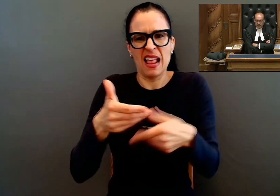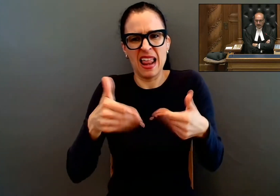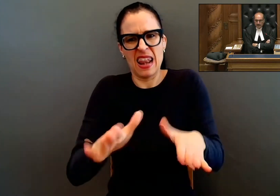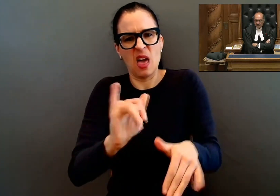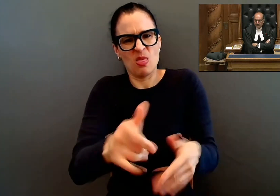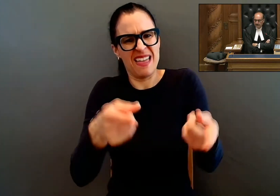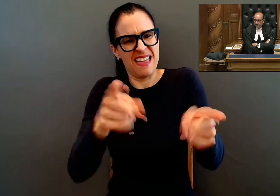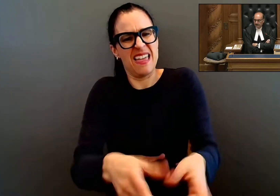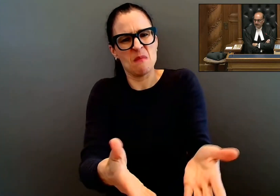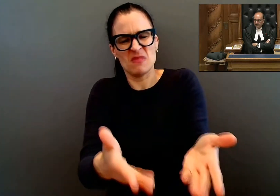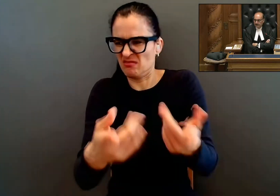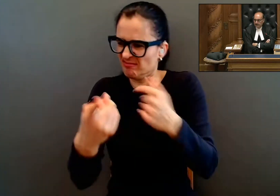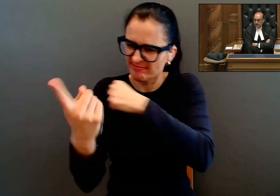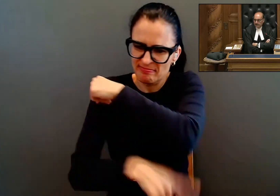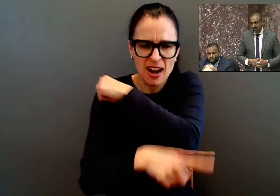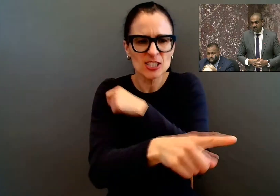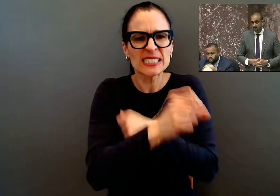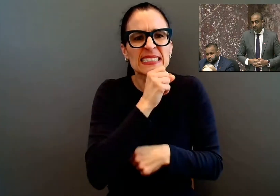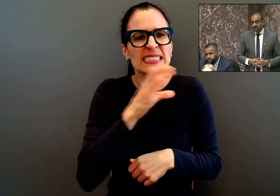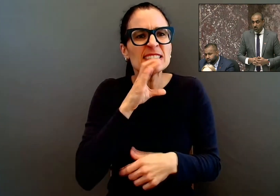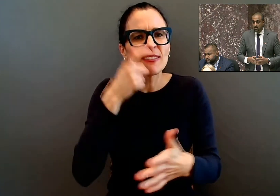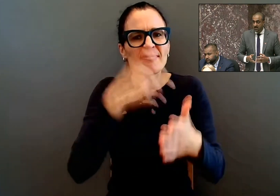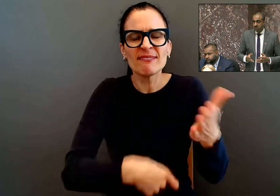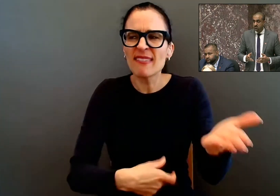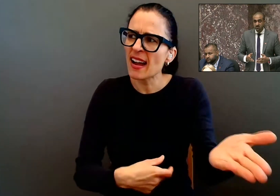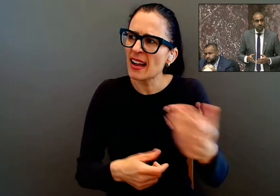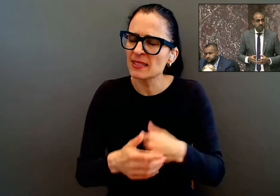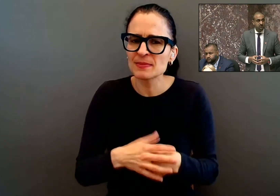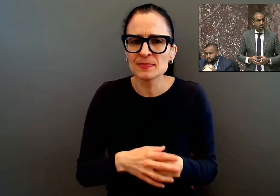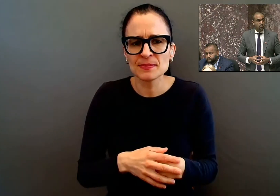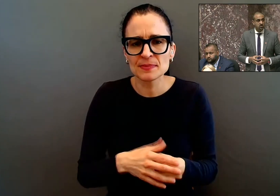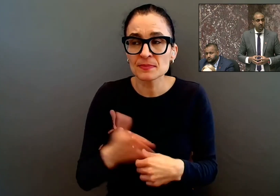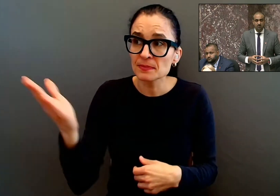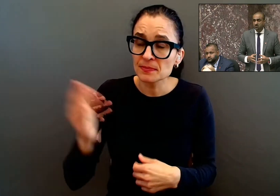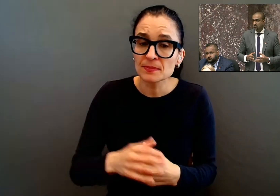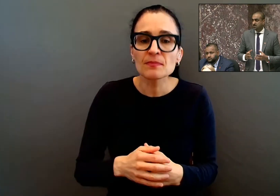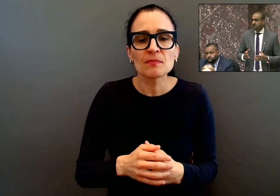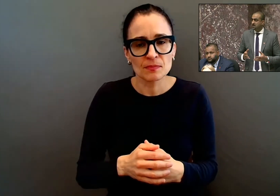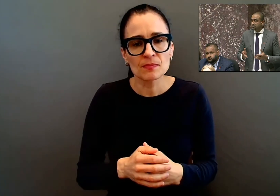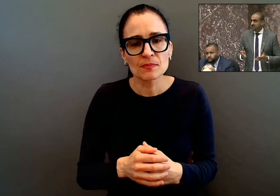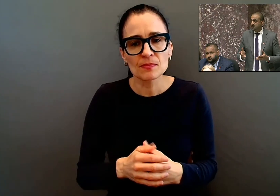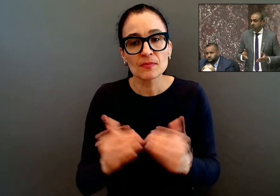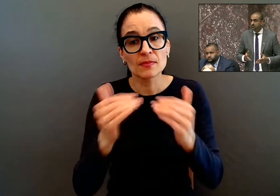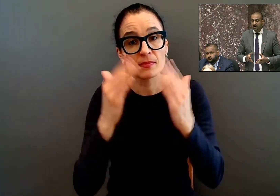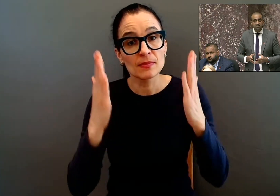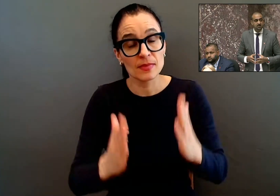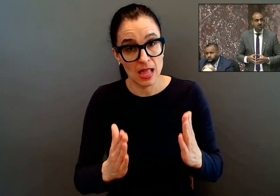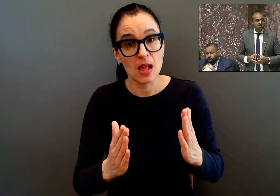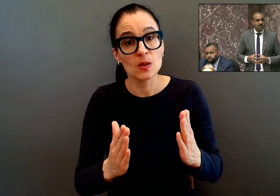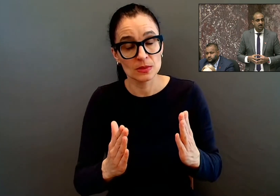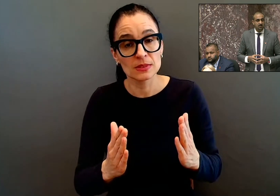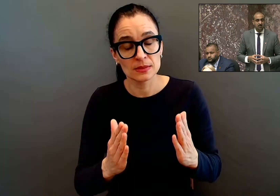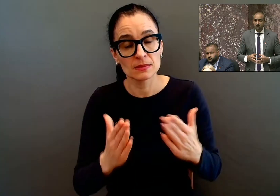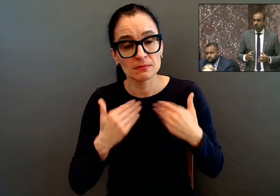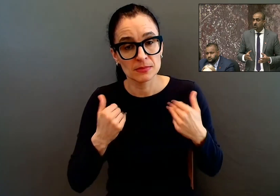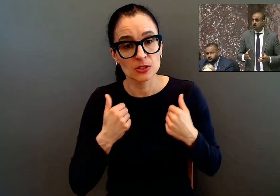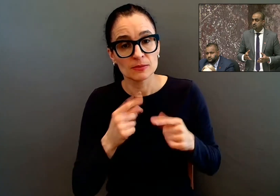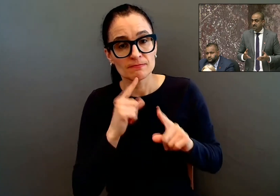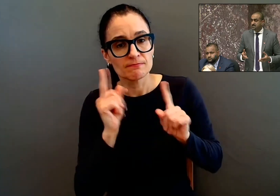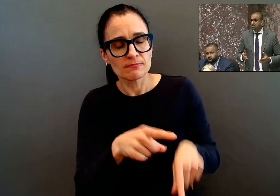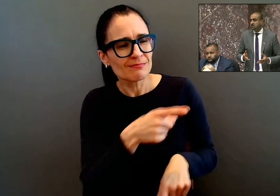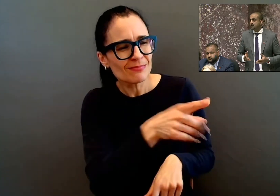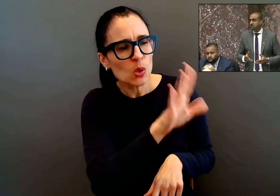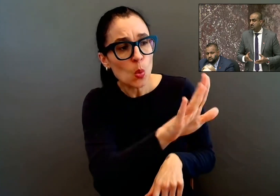Minister. Thank you, Honourable Speaker. It's hard to answer the specific question. Remember, there wasn't enough detail provided. If there